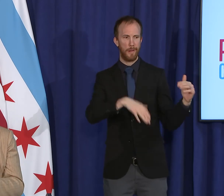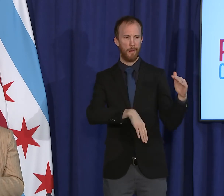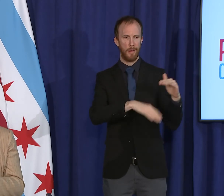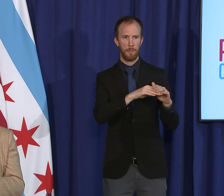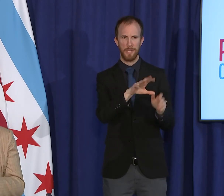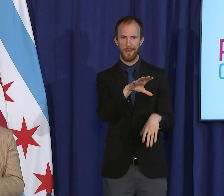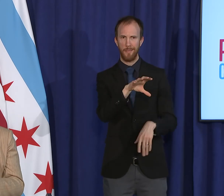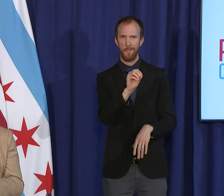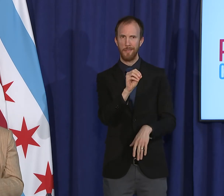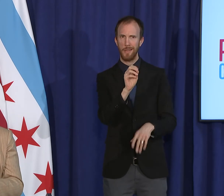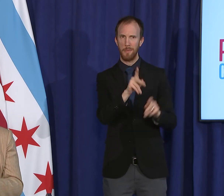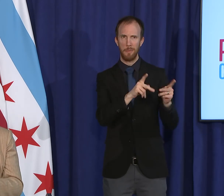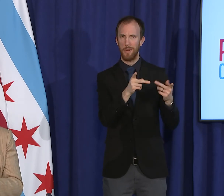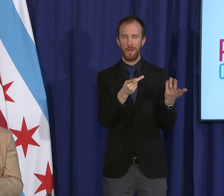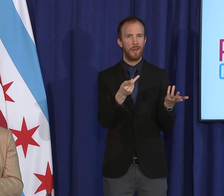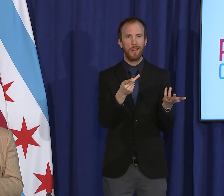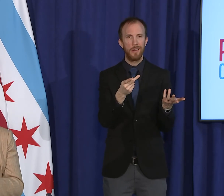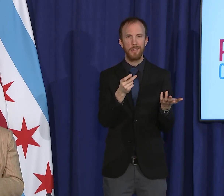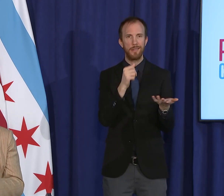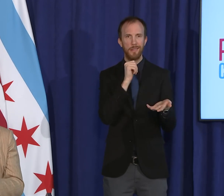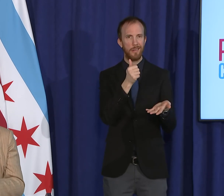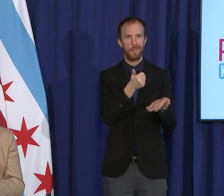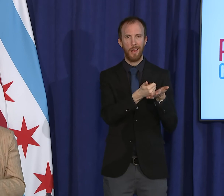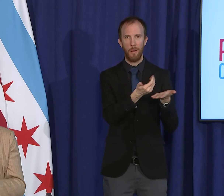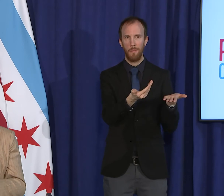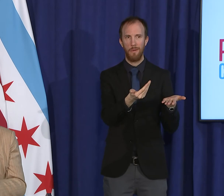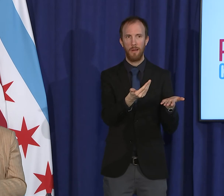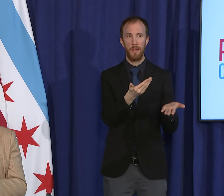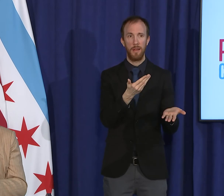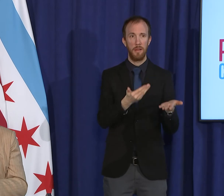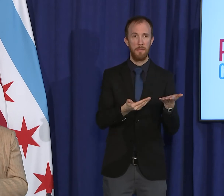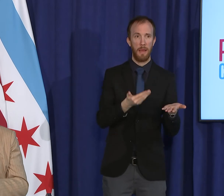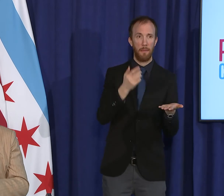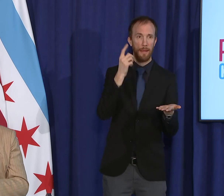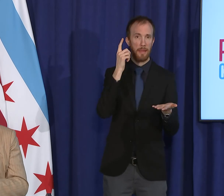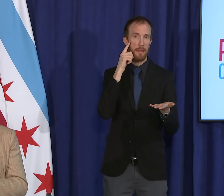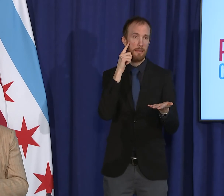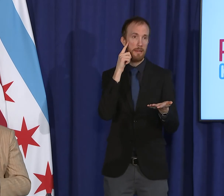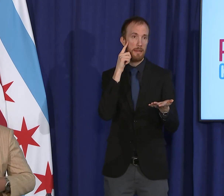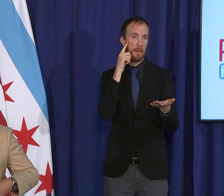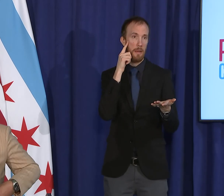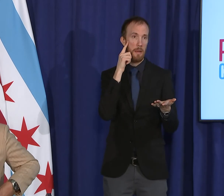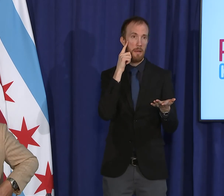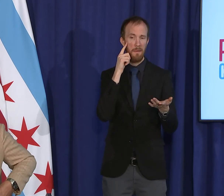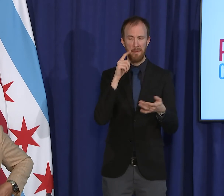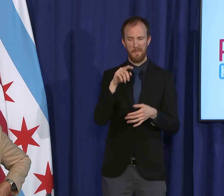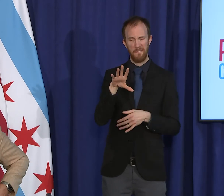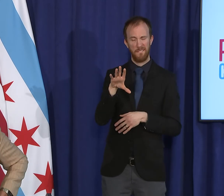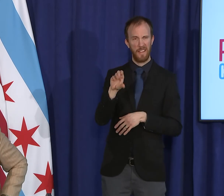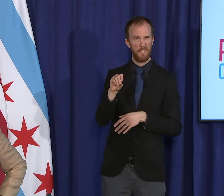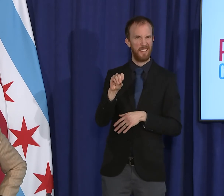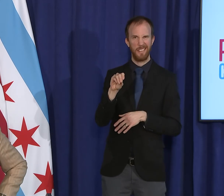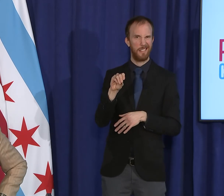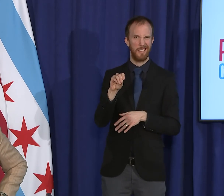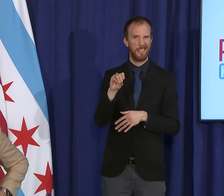doing anything to help them. Is there any possibility of moving to larger numbers